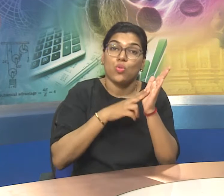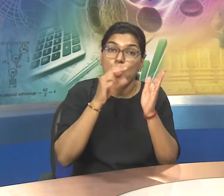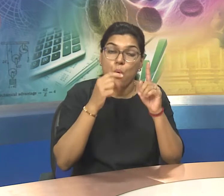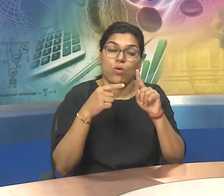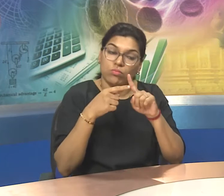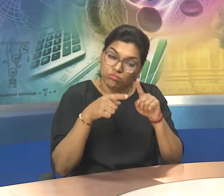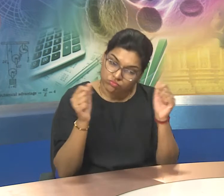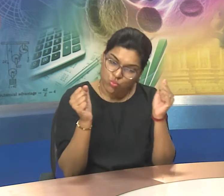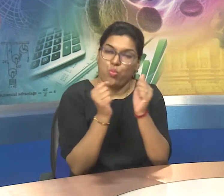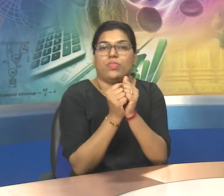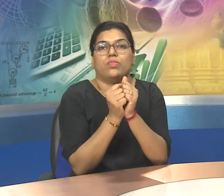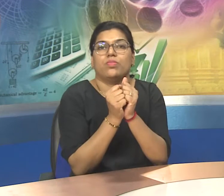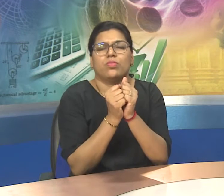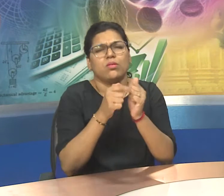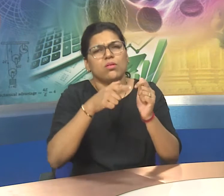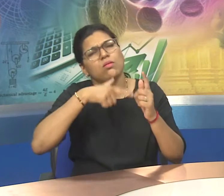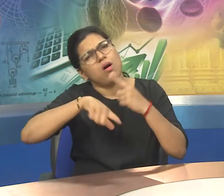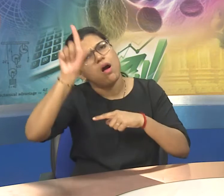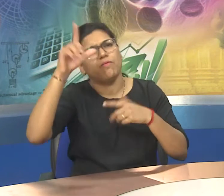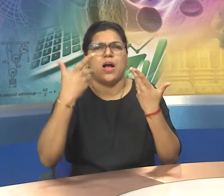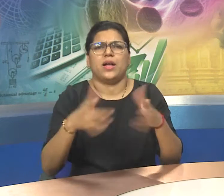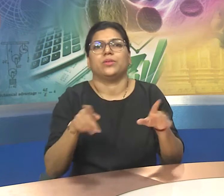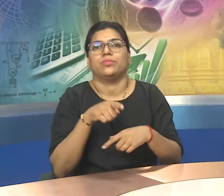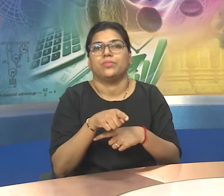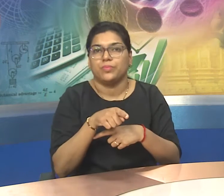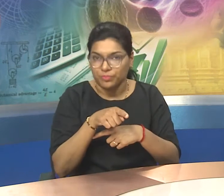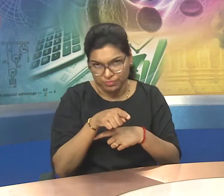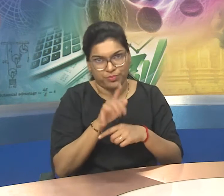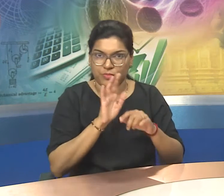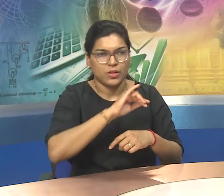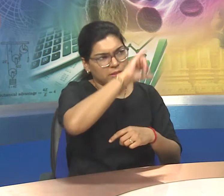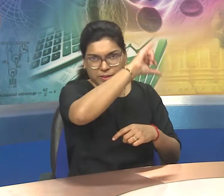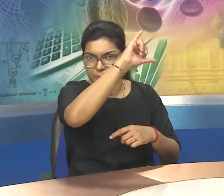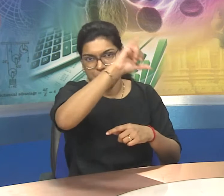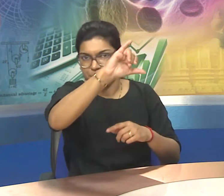Before the verb we will use not, not, not.